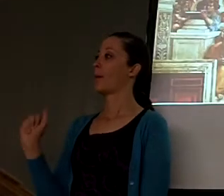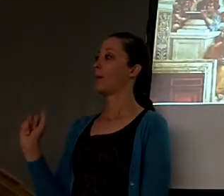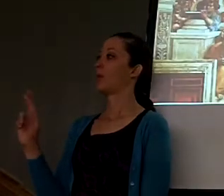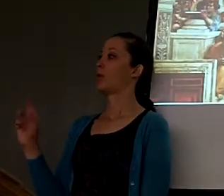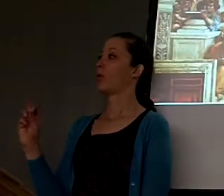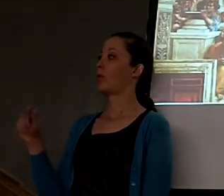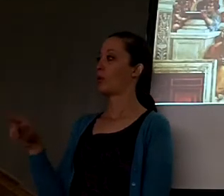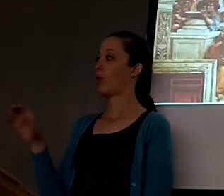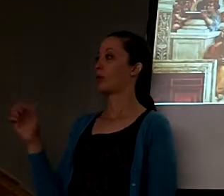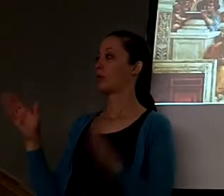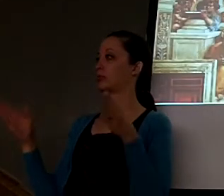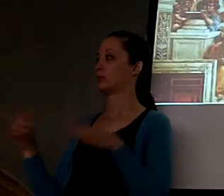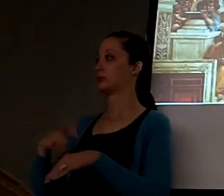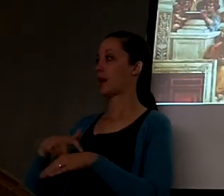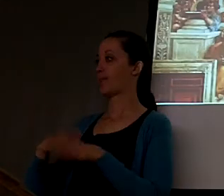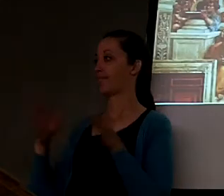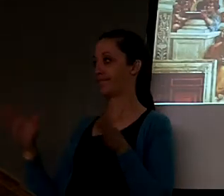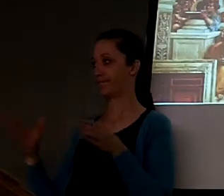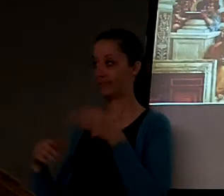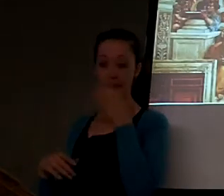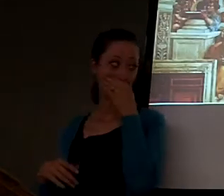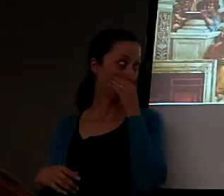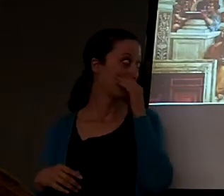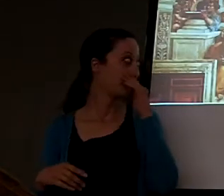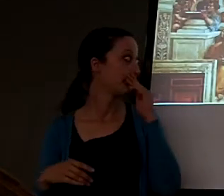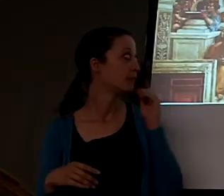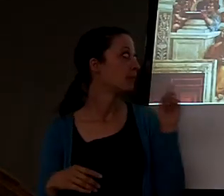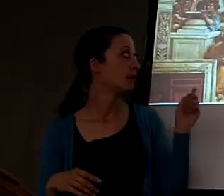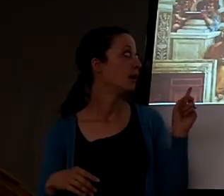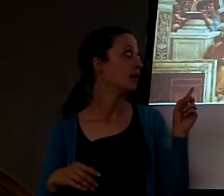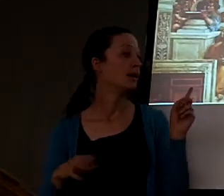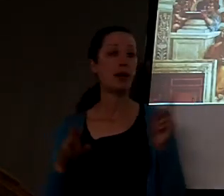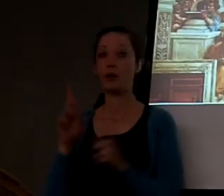And then this is a Renaissance painting by Raphael.